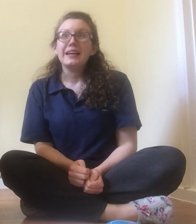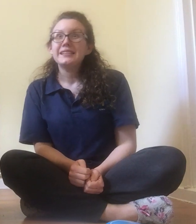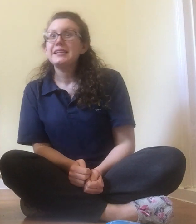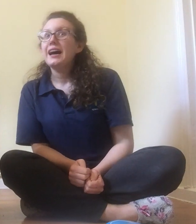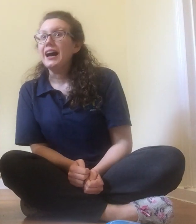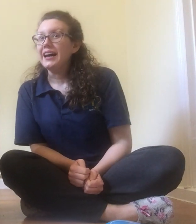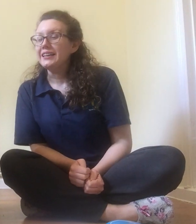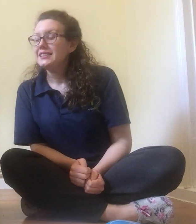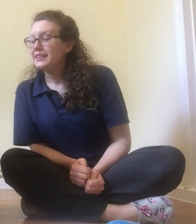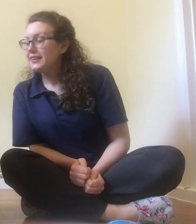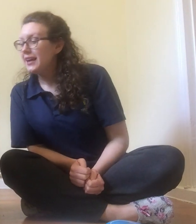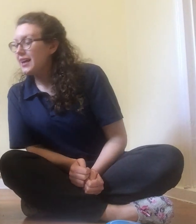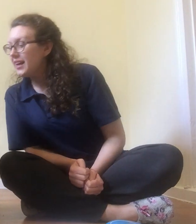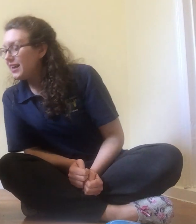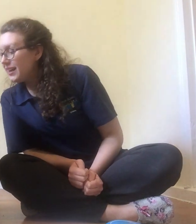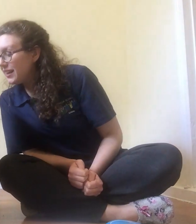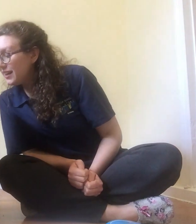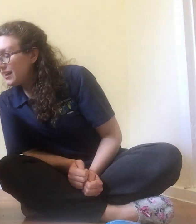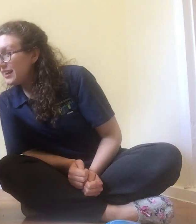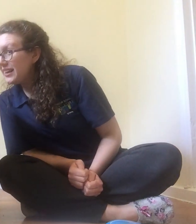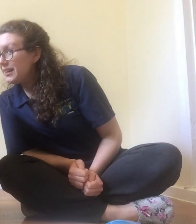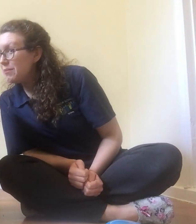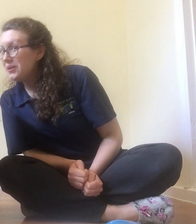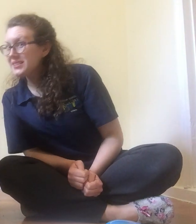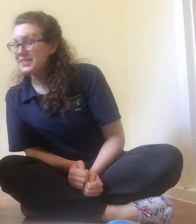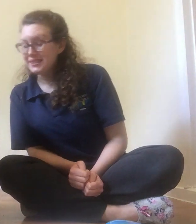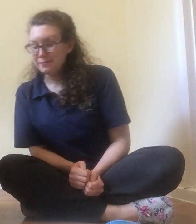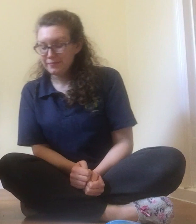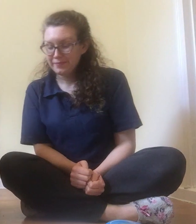likes to hide in boxes.